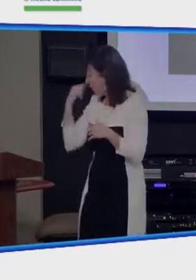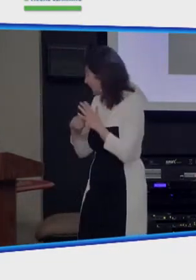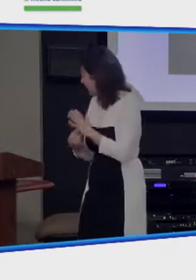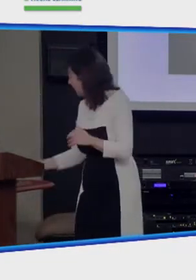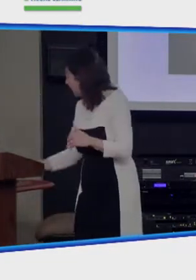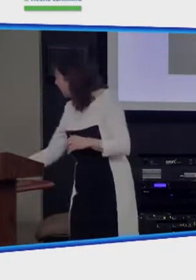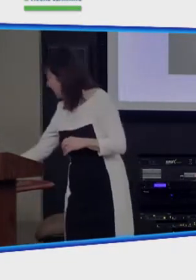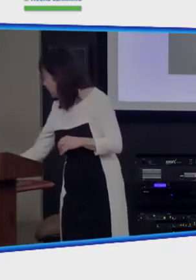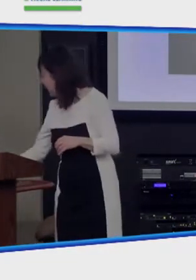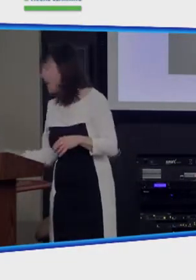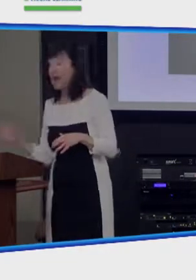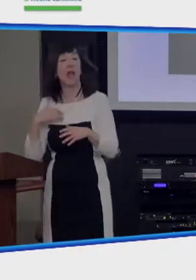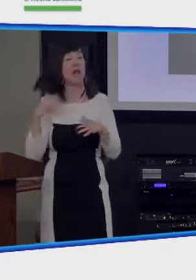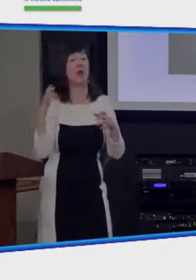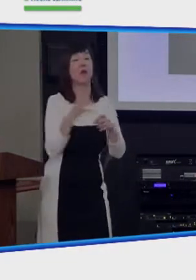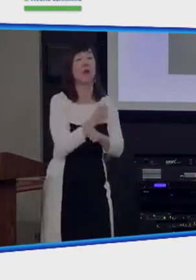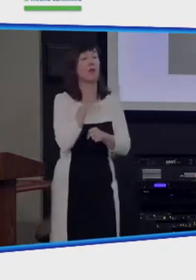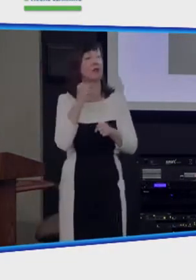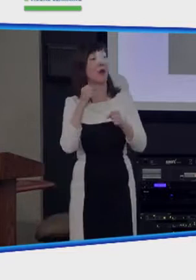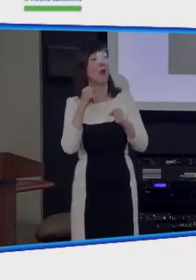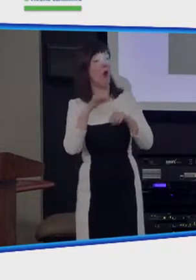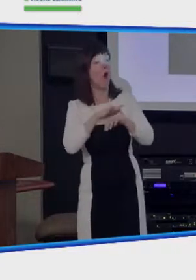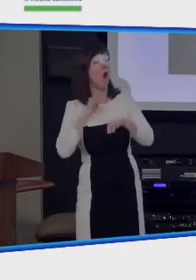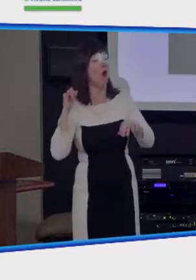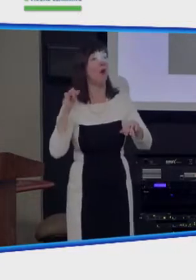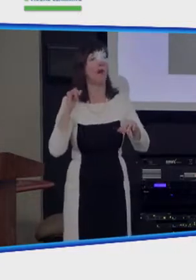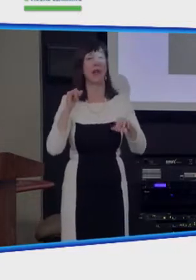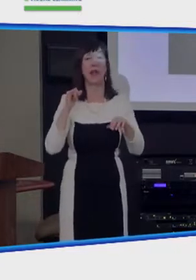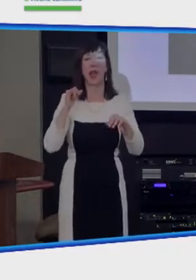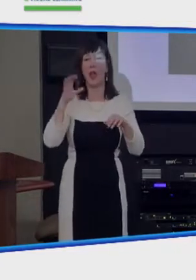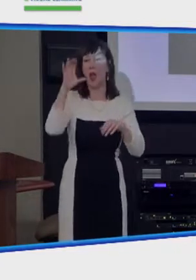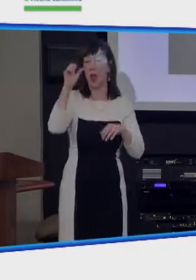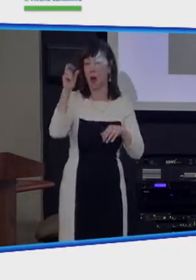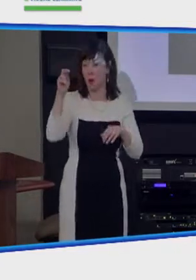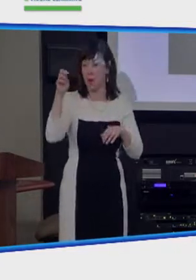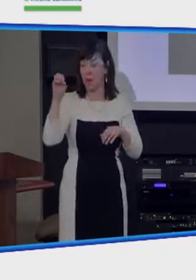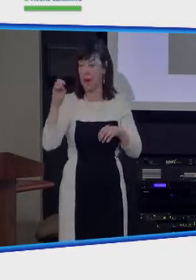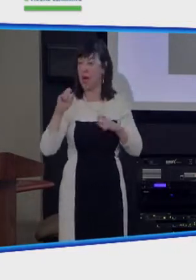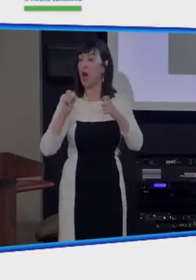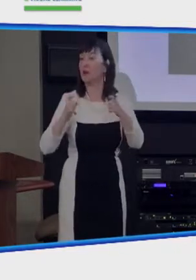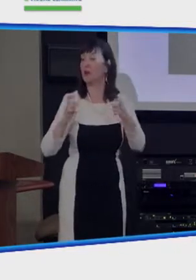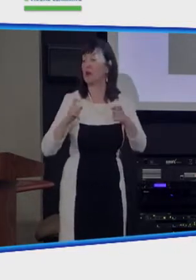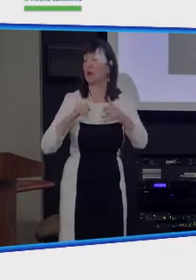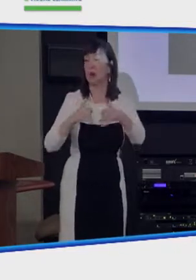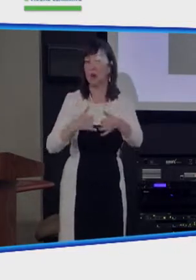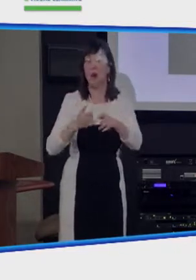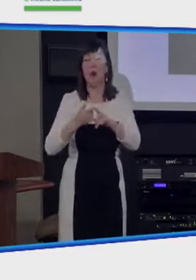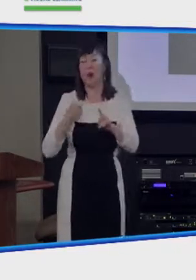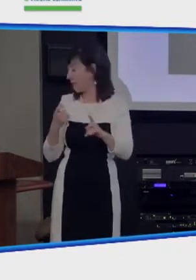He has won numerous awards. Just as a few examples, he won